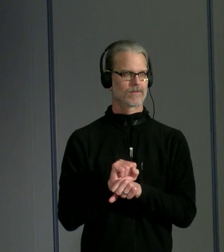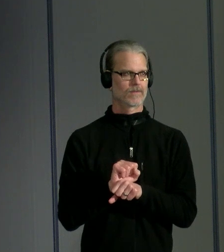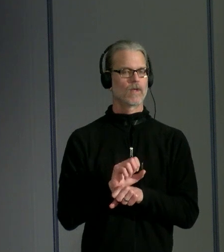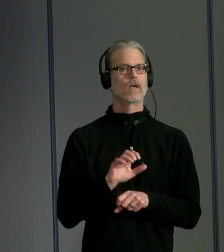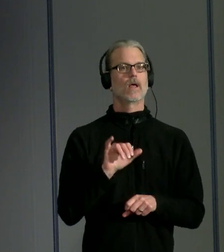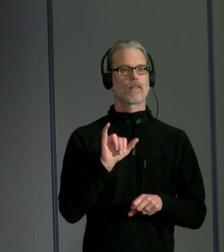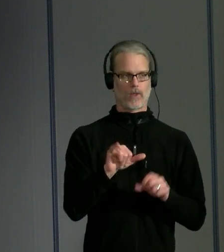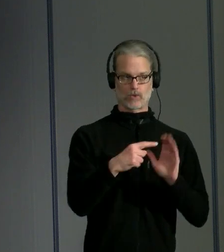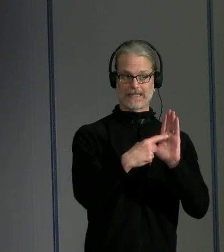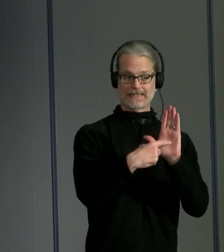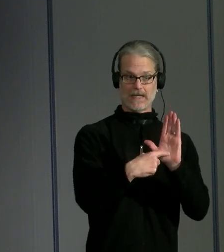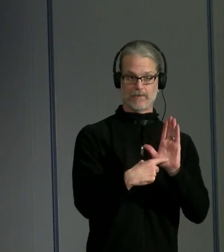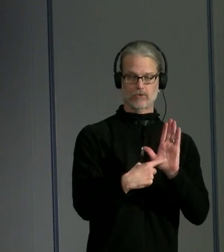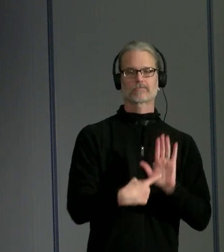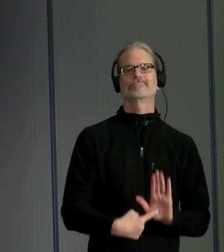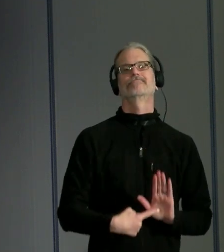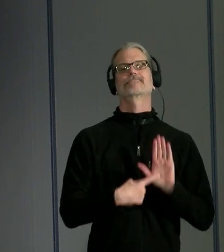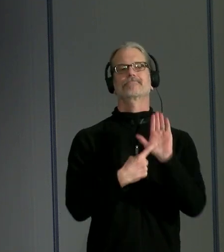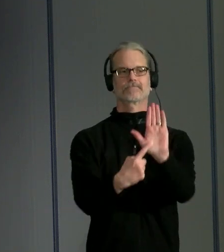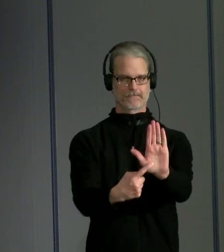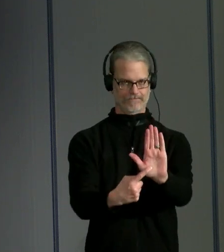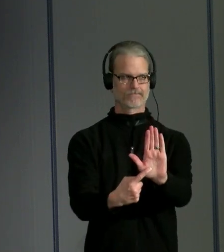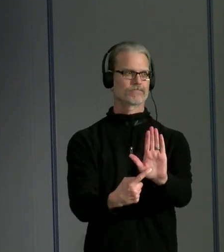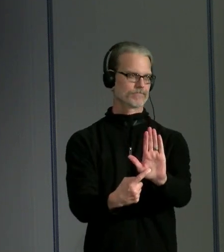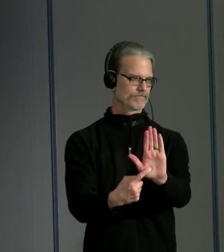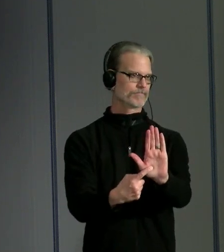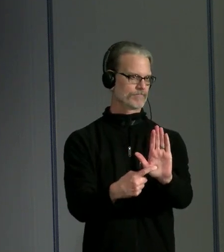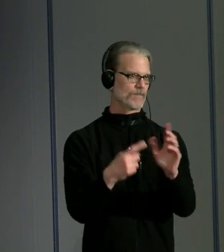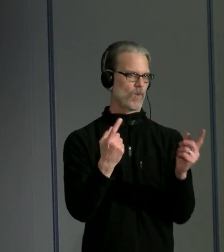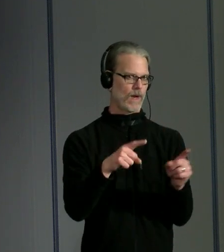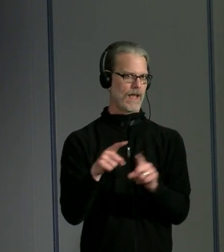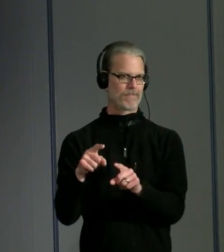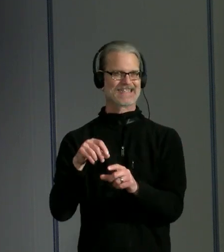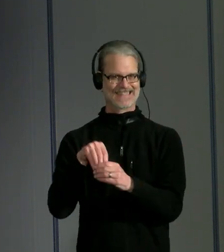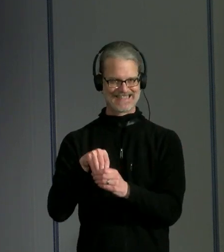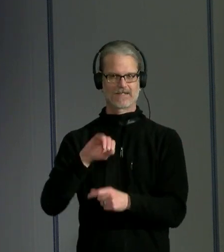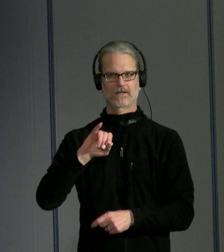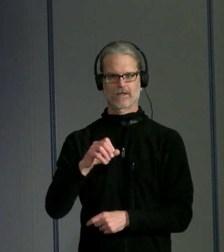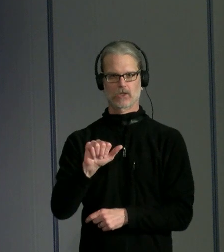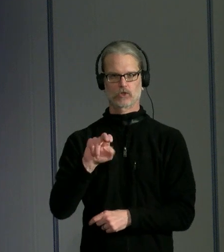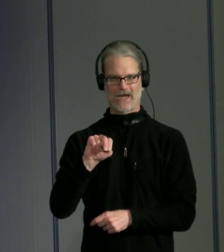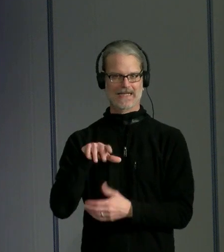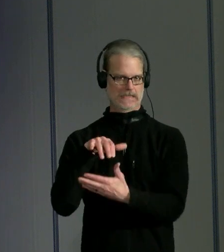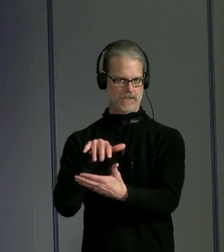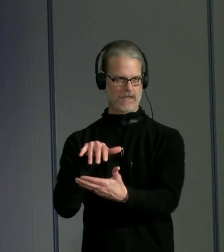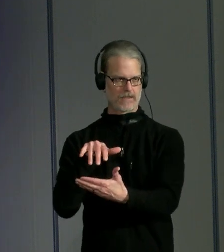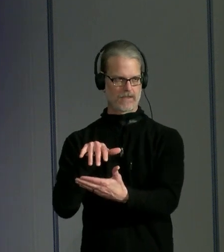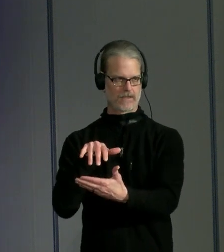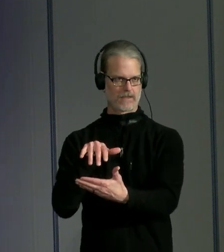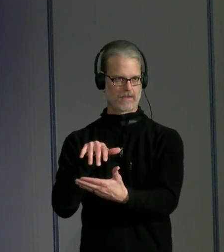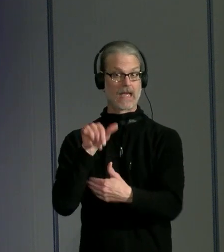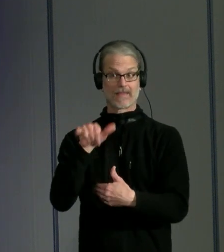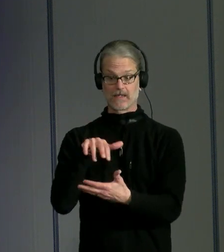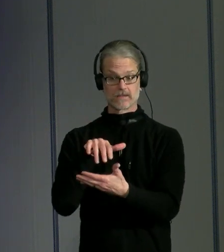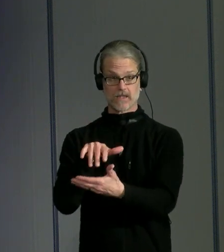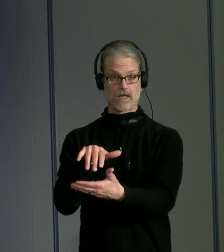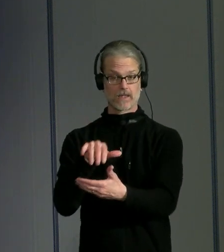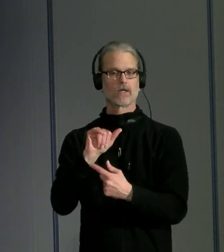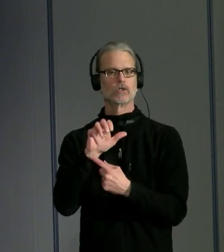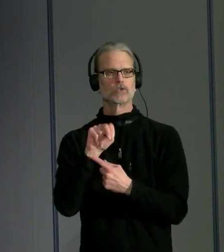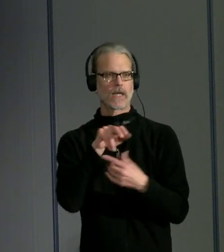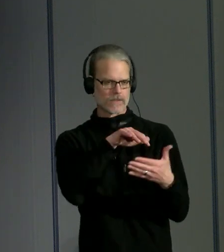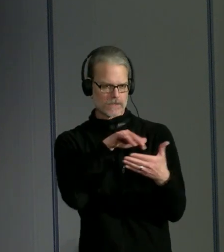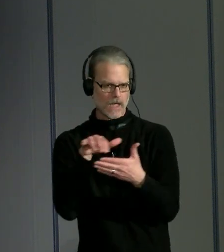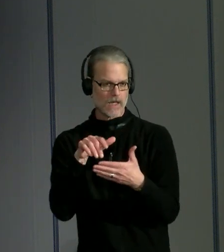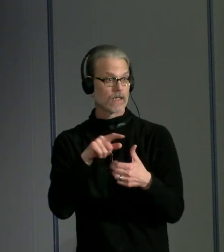representative of the types of examples that are used in the Jan study, which is a study in which Jan studies the